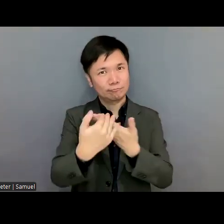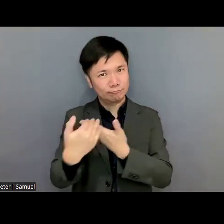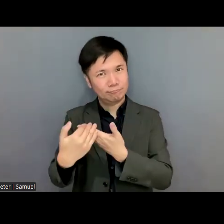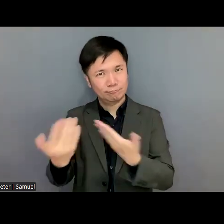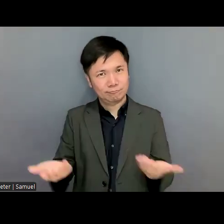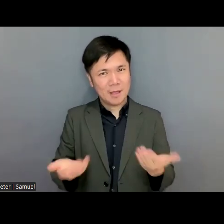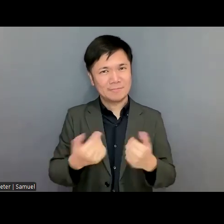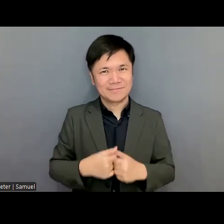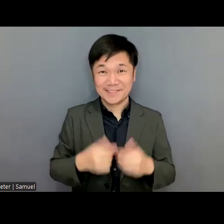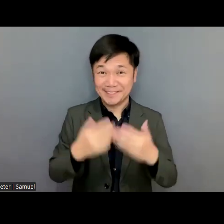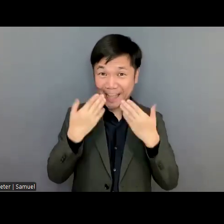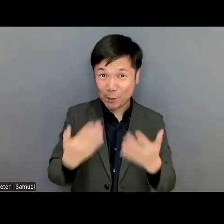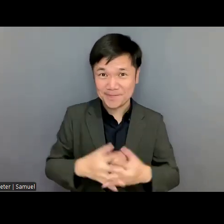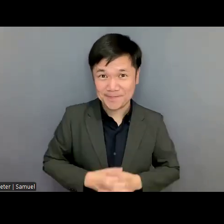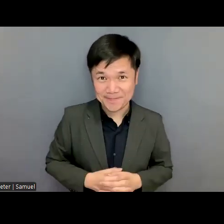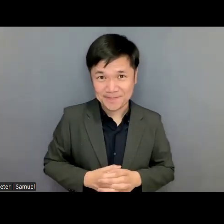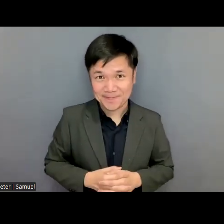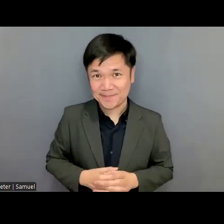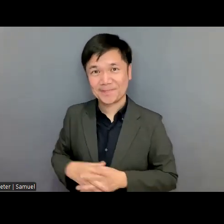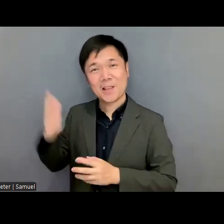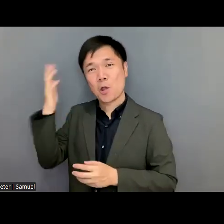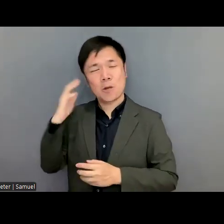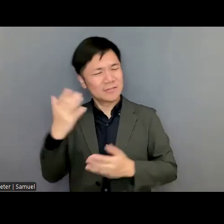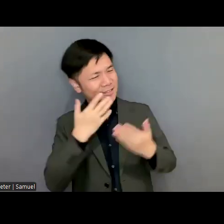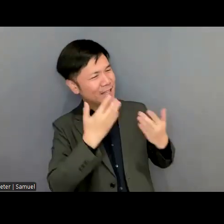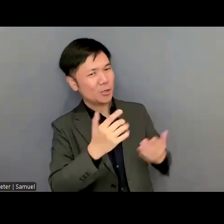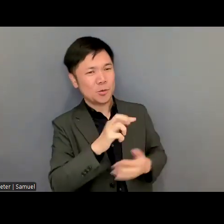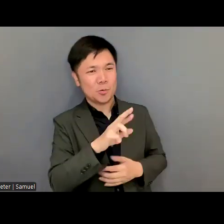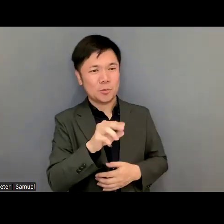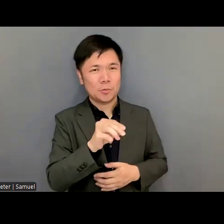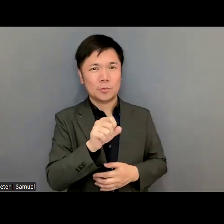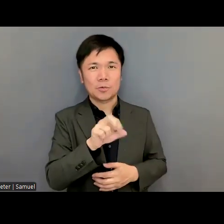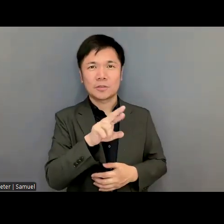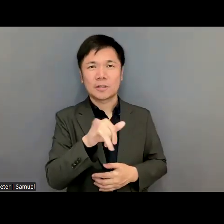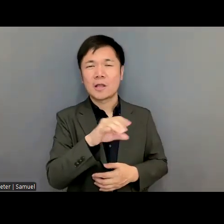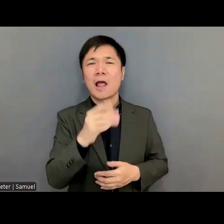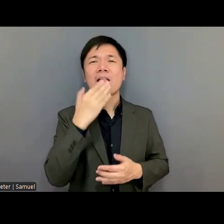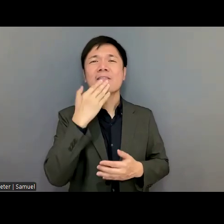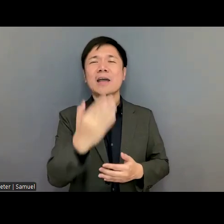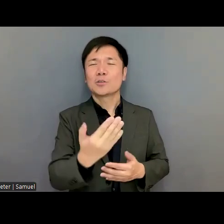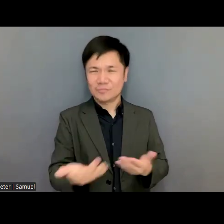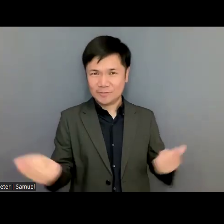much. Thank you so much, Rosario, and thanks to all of you who attended.